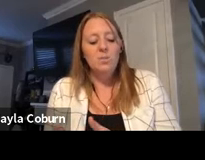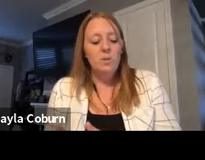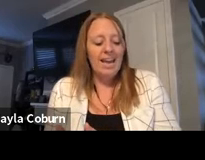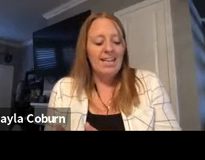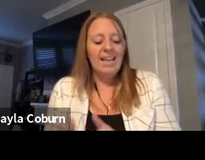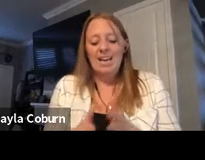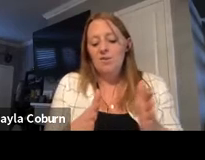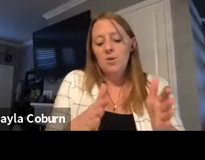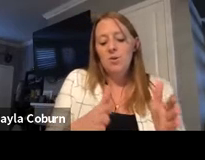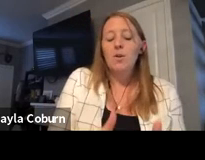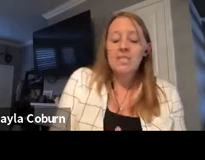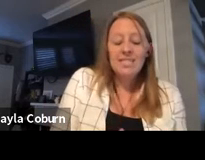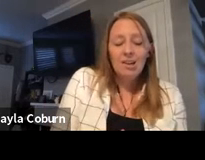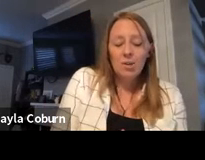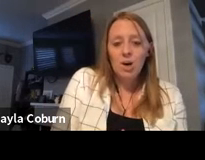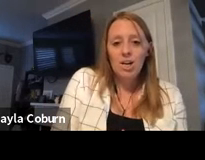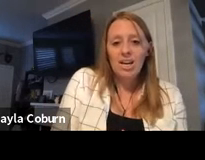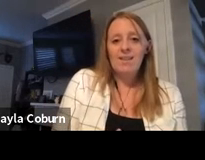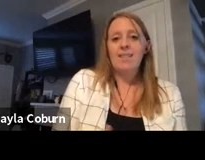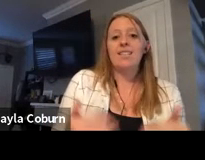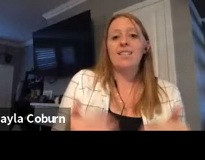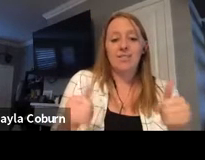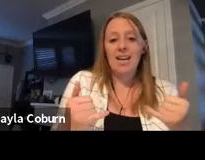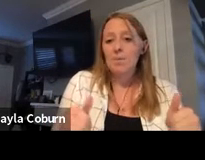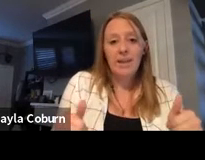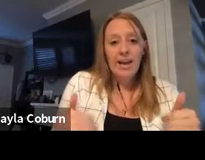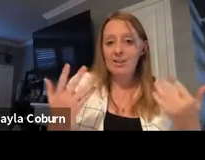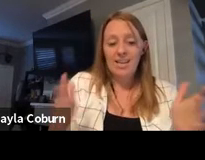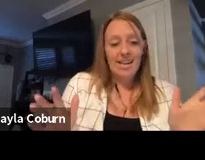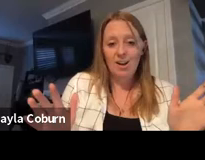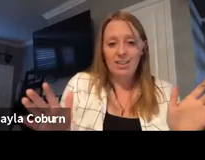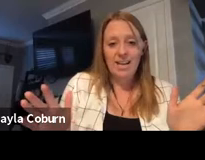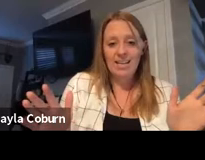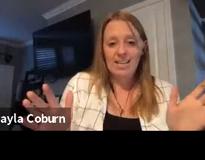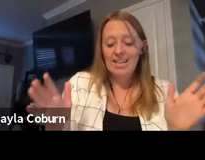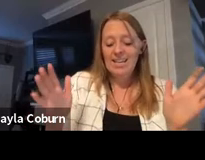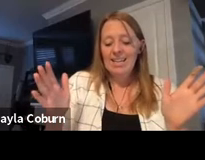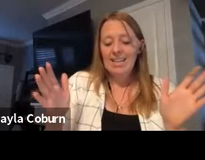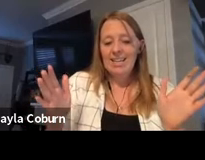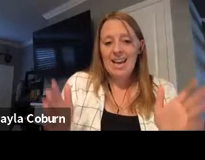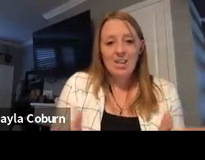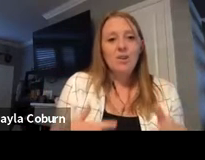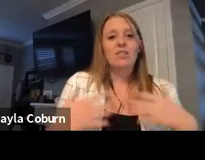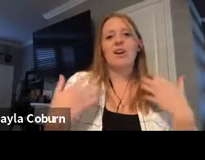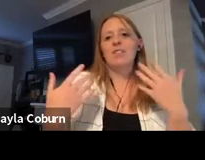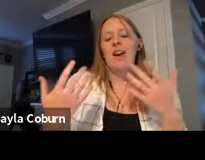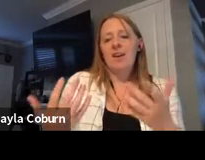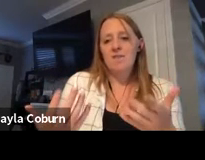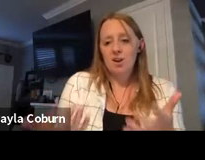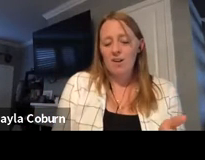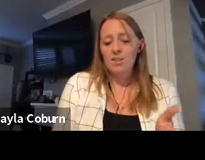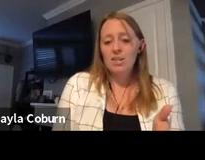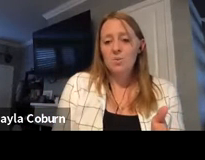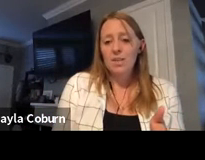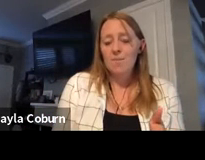more explain, like if you go to sit down at work and then they start signing play or signing all done, then you can start to have